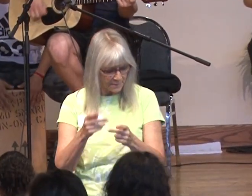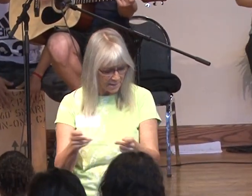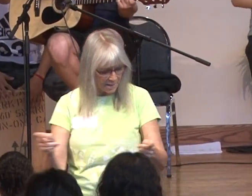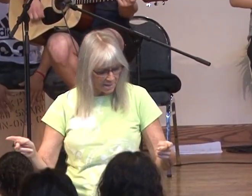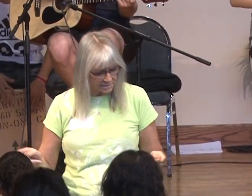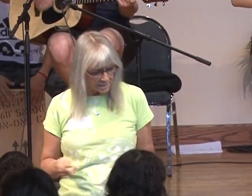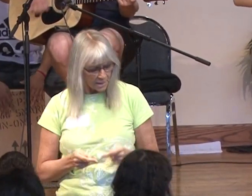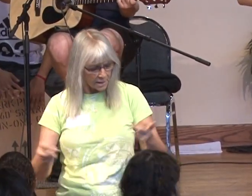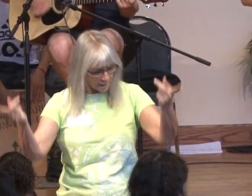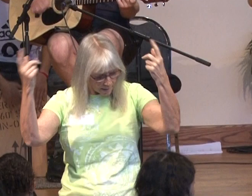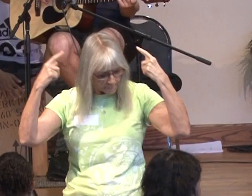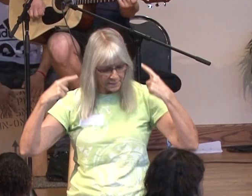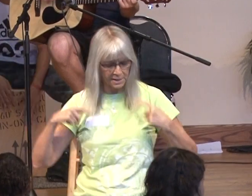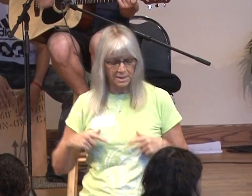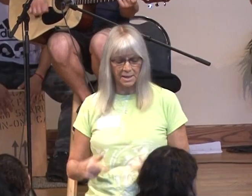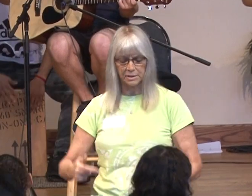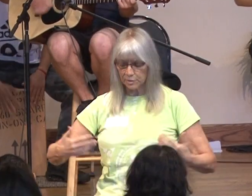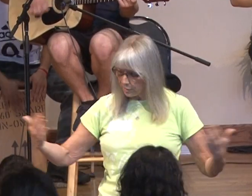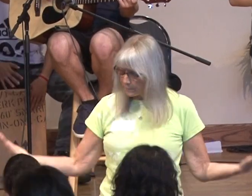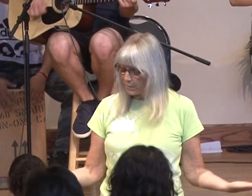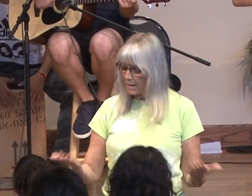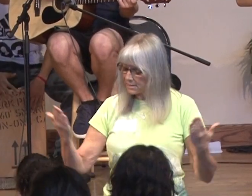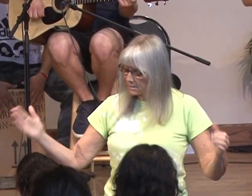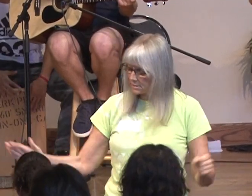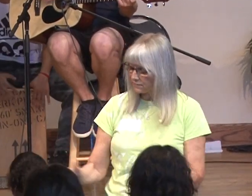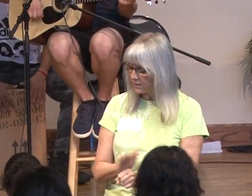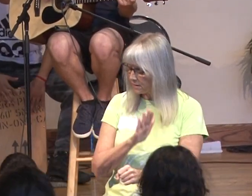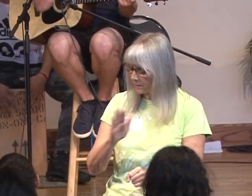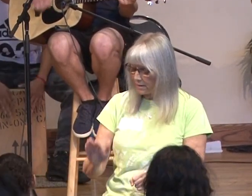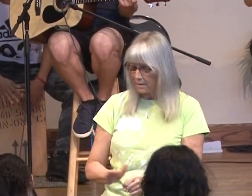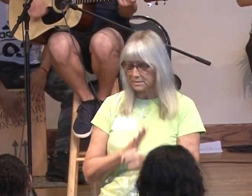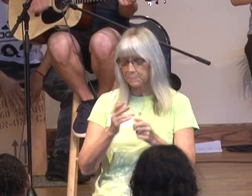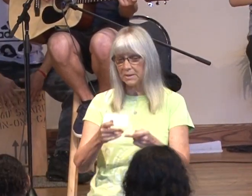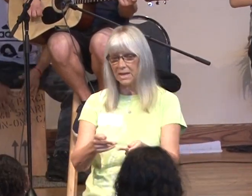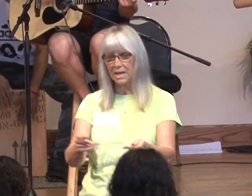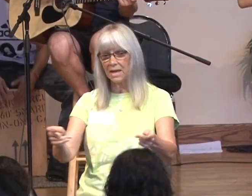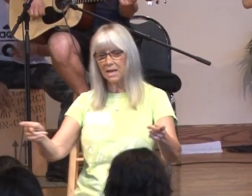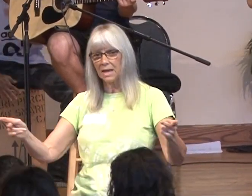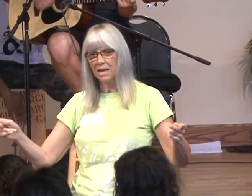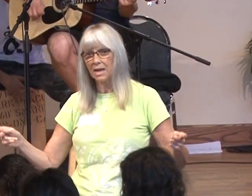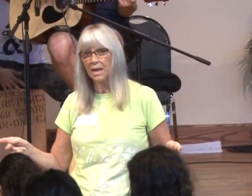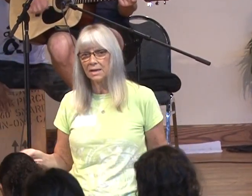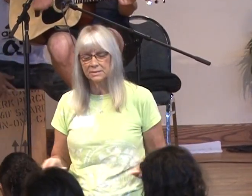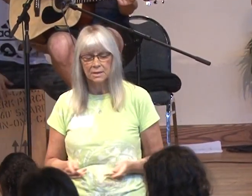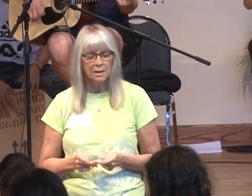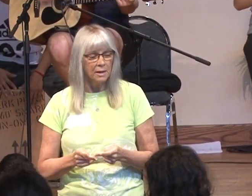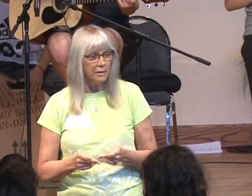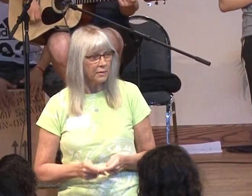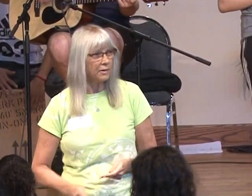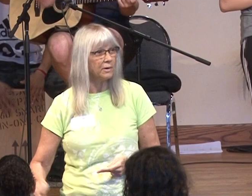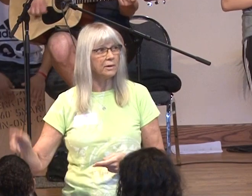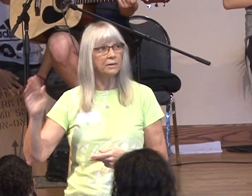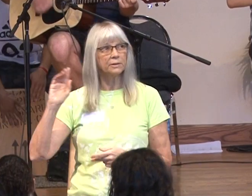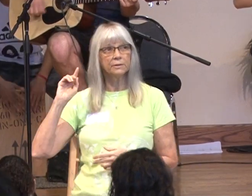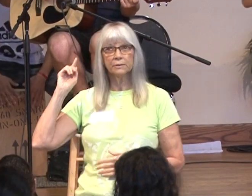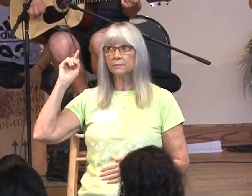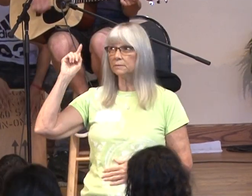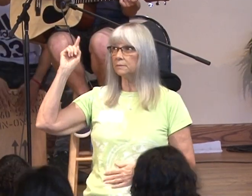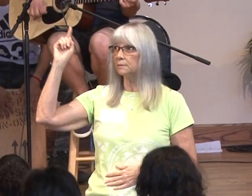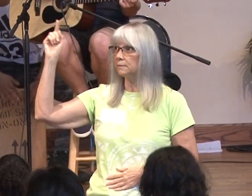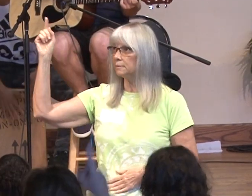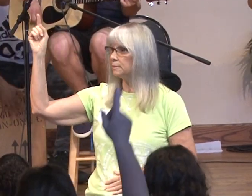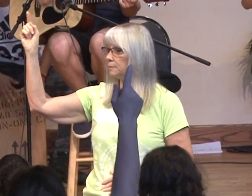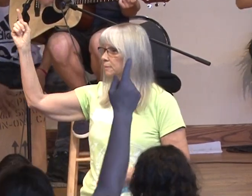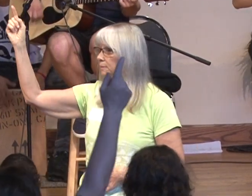our praise. Come and let your presence fill this place. for